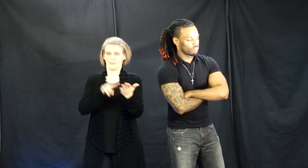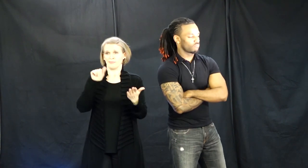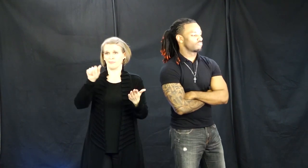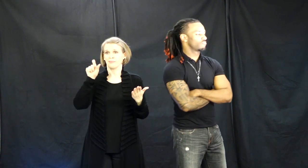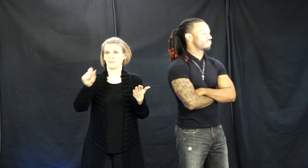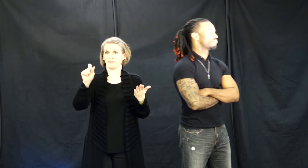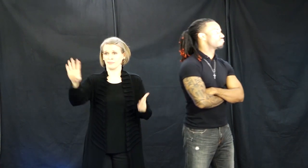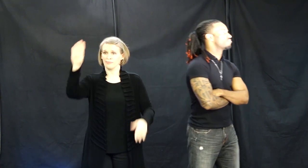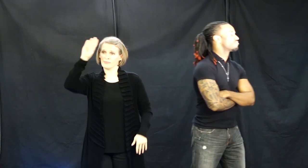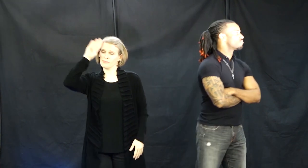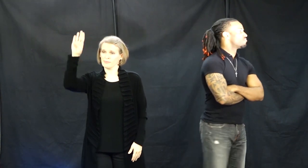A.Bird.